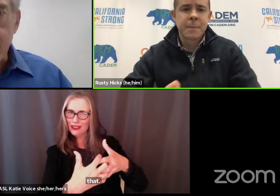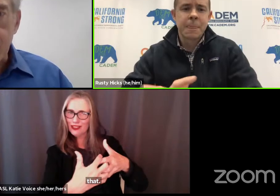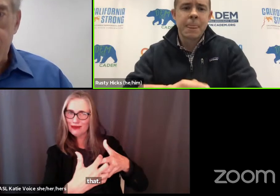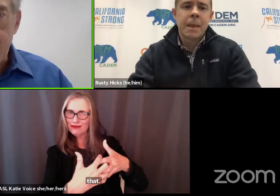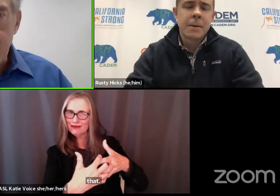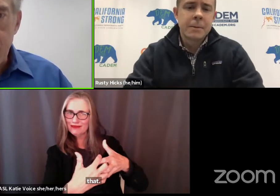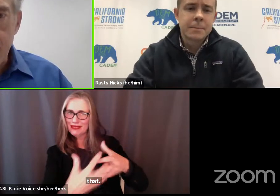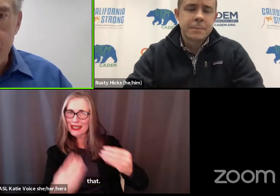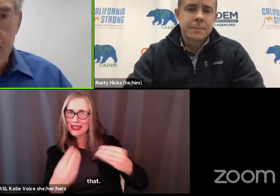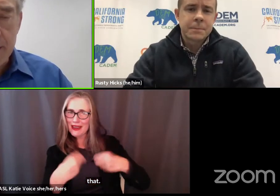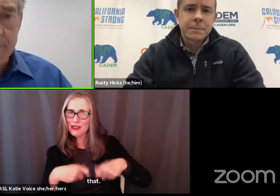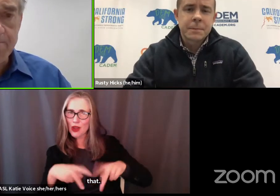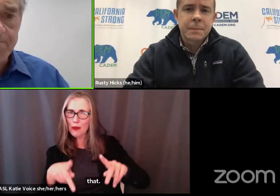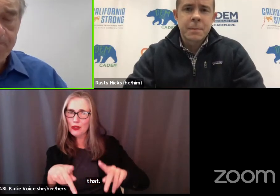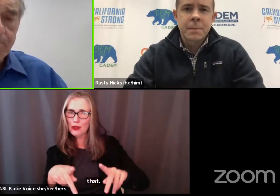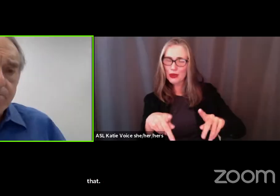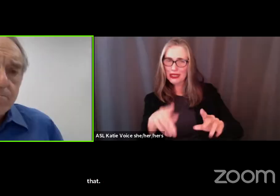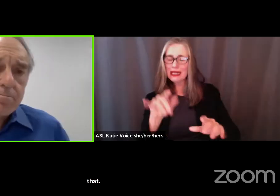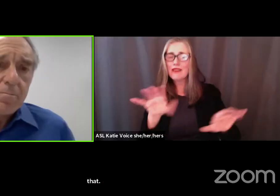Mr. Chair,